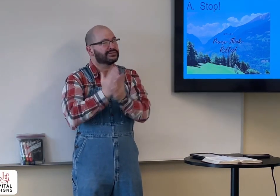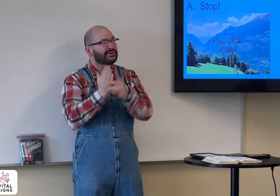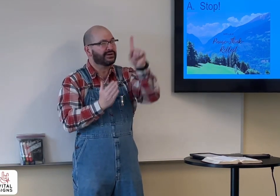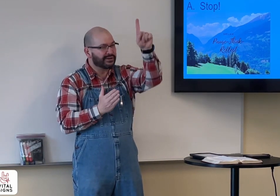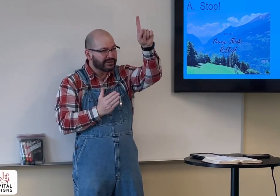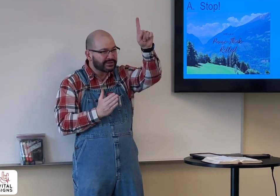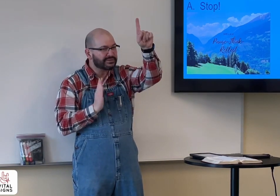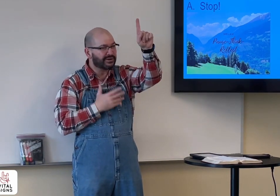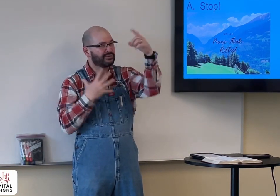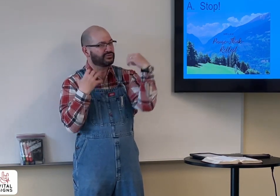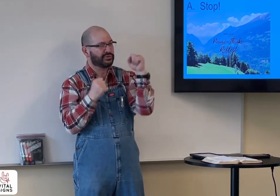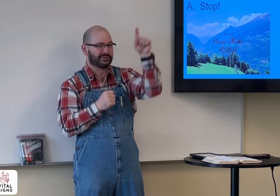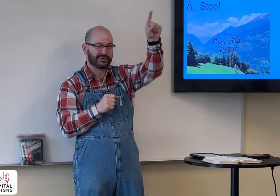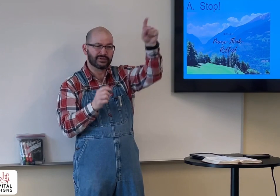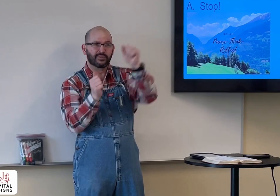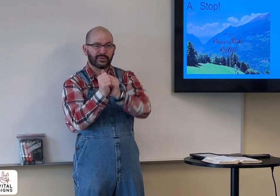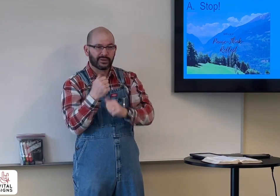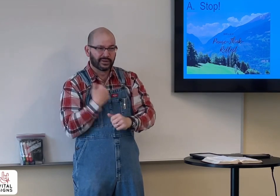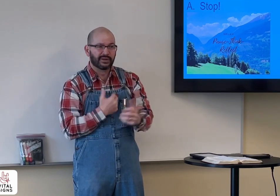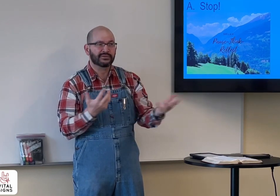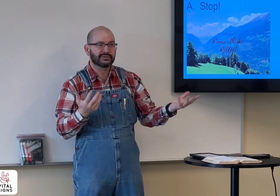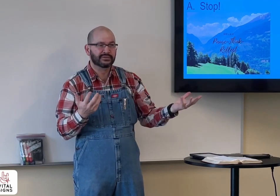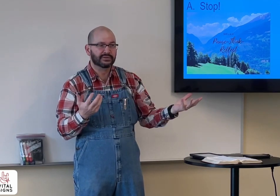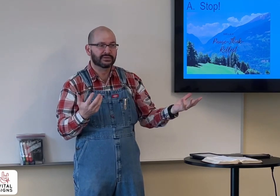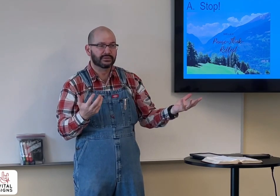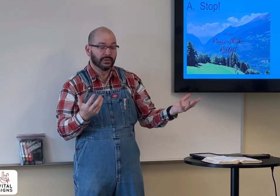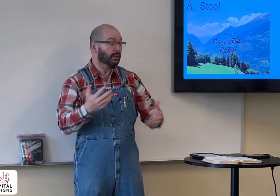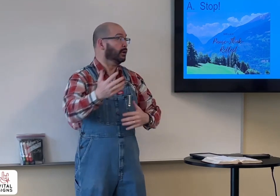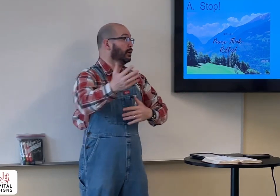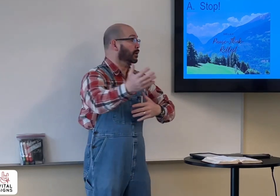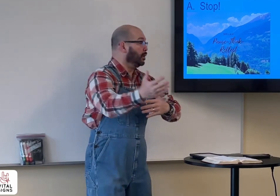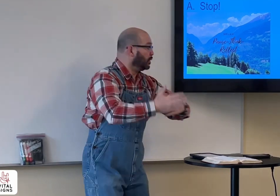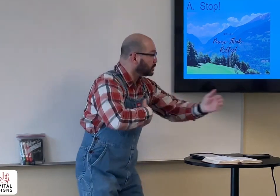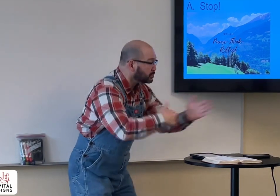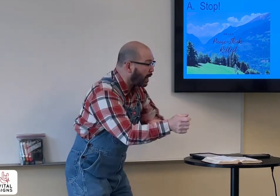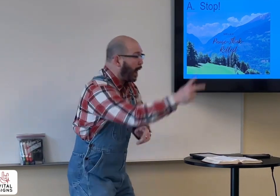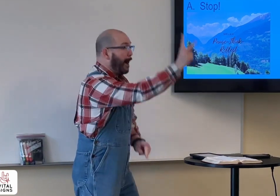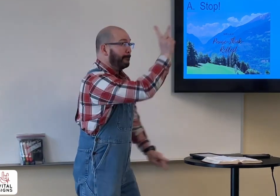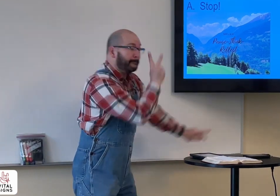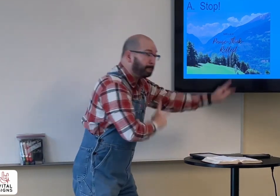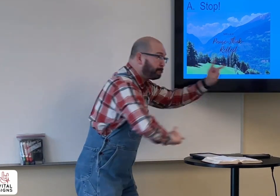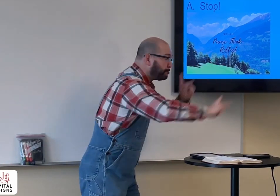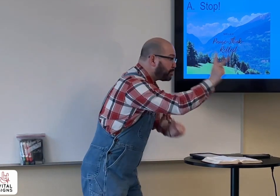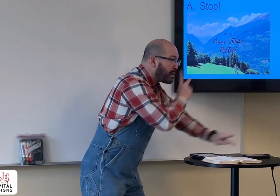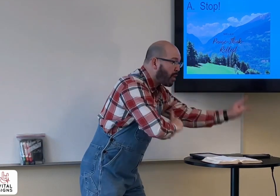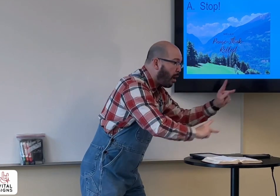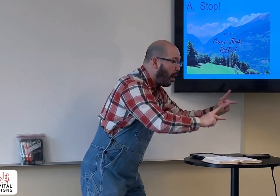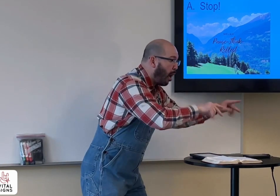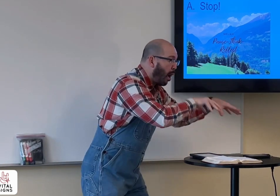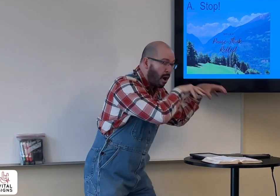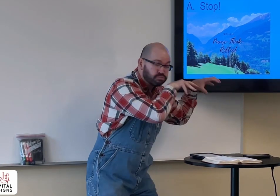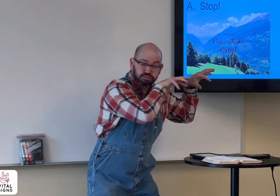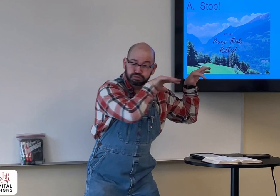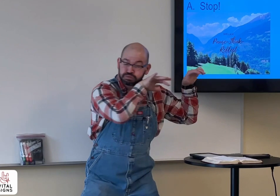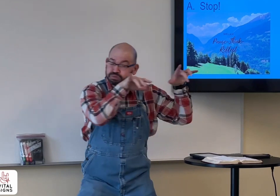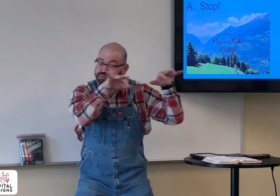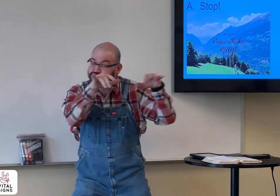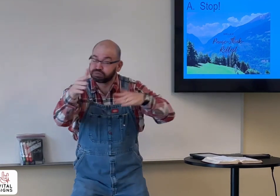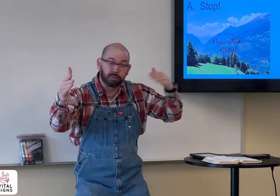afraid. It's okay. God is our strength. It doesn't matter if people are attacking